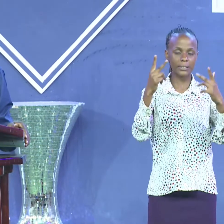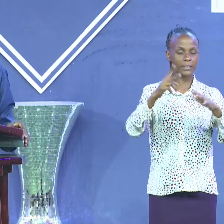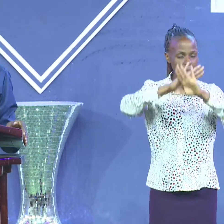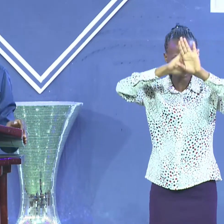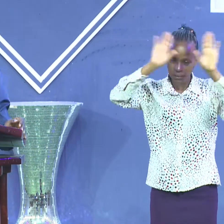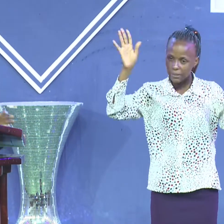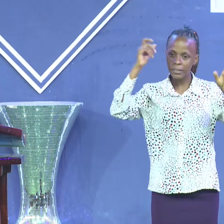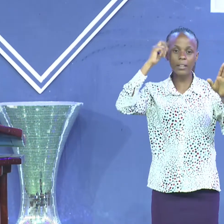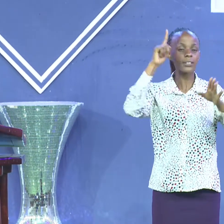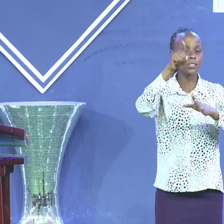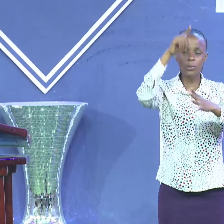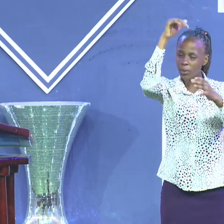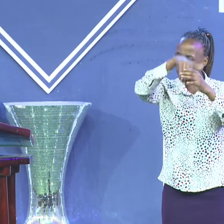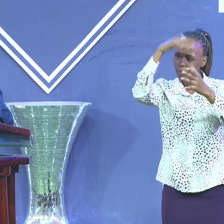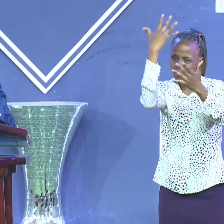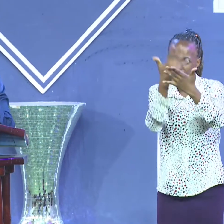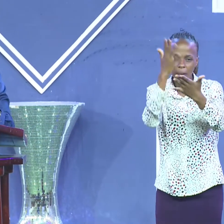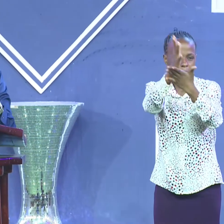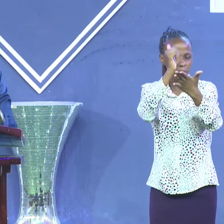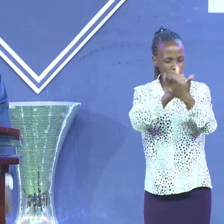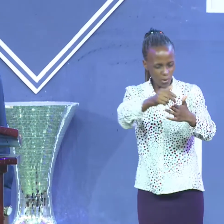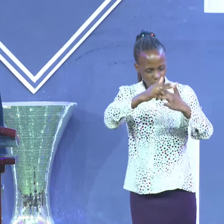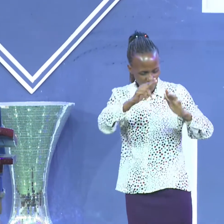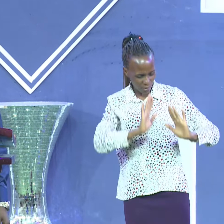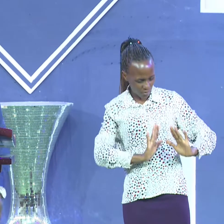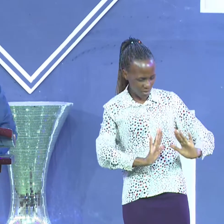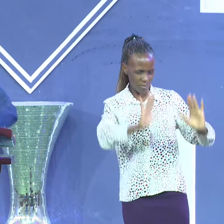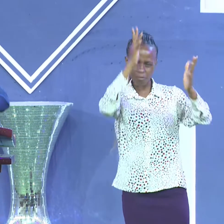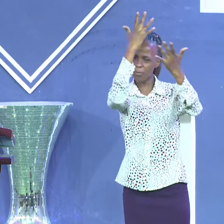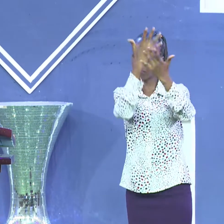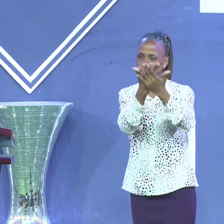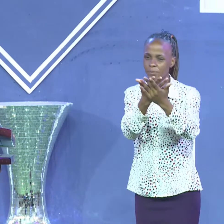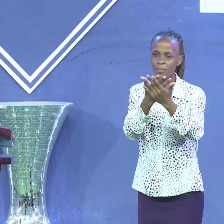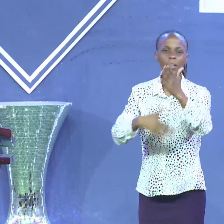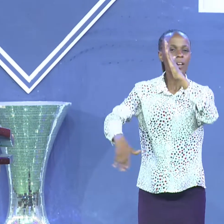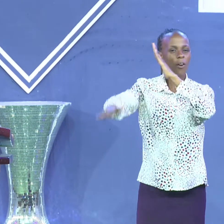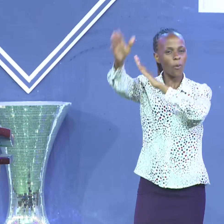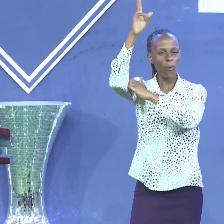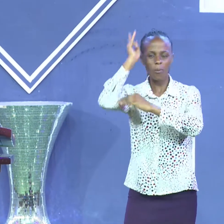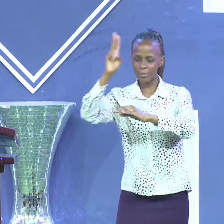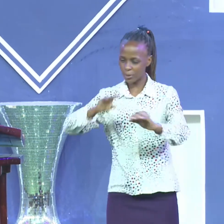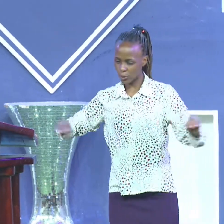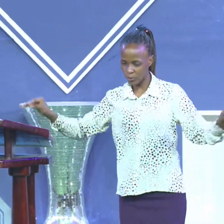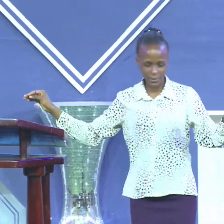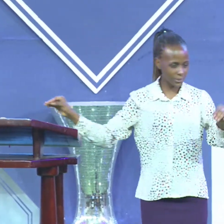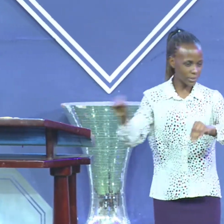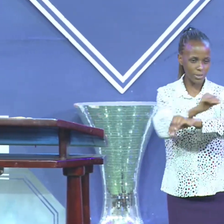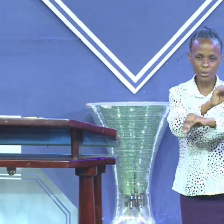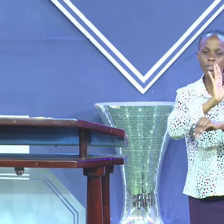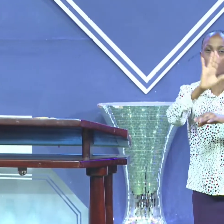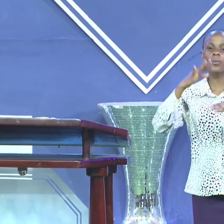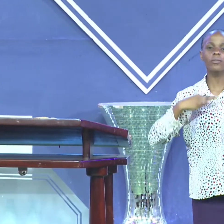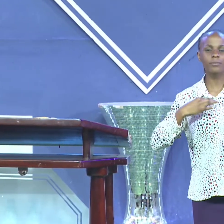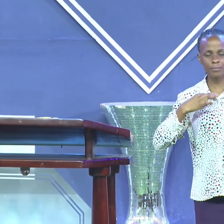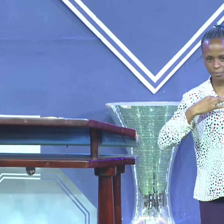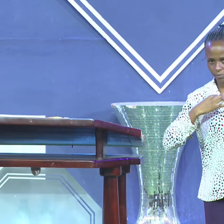Everyone sees them and they see a prison. But as you're going to get out of this prison, God is going to exchange